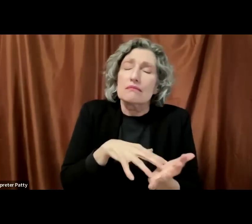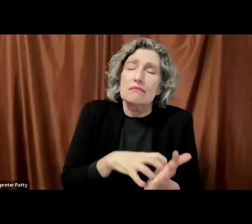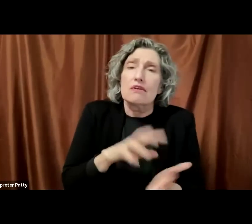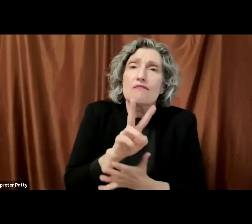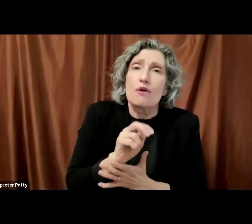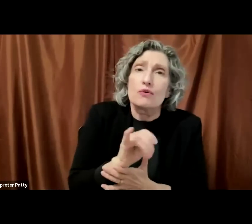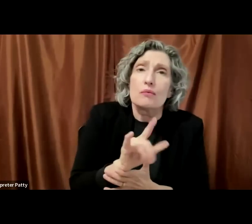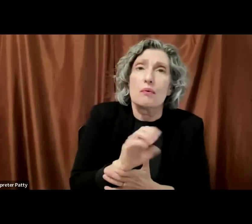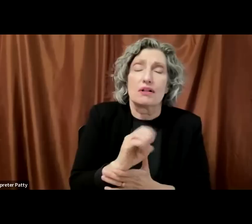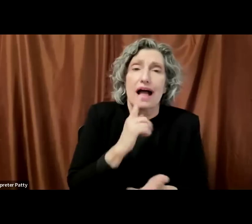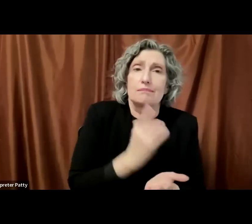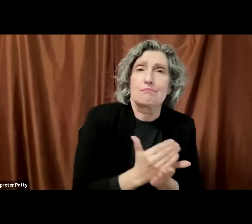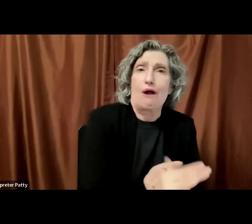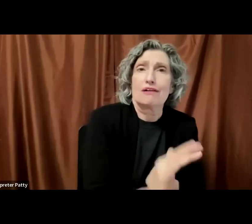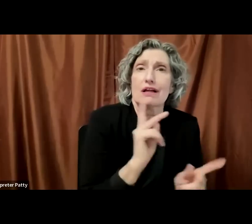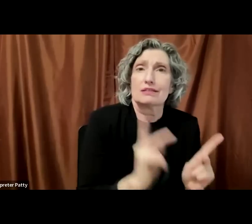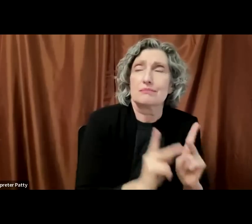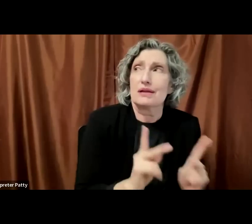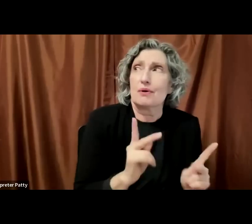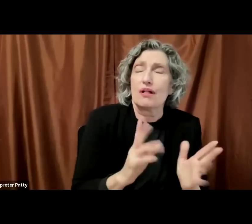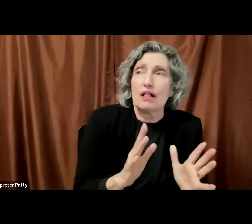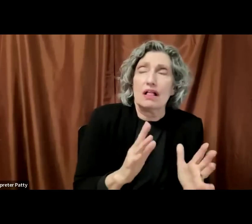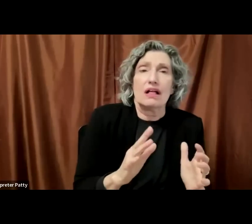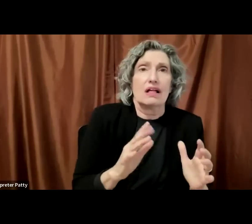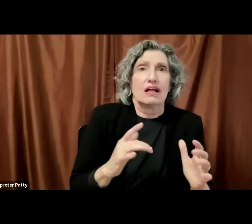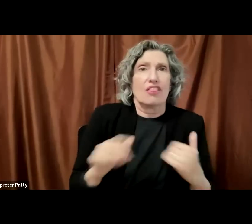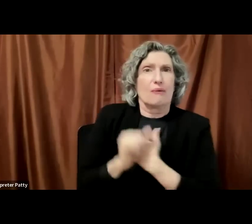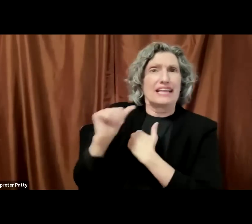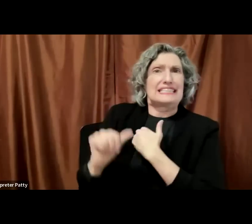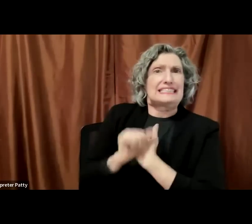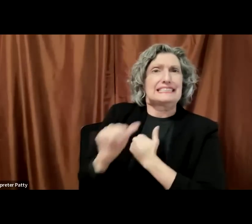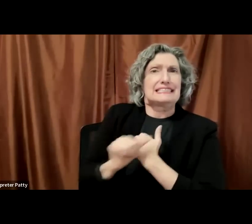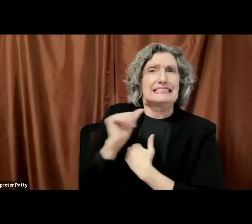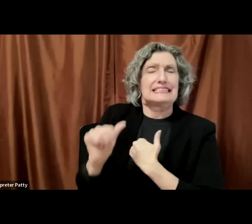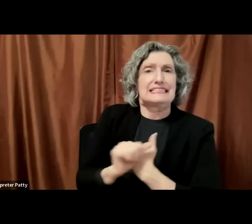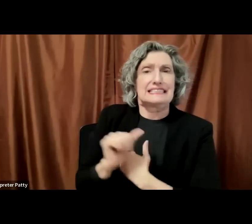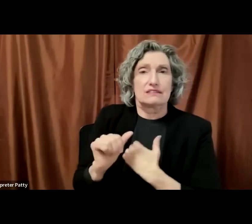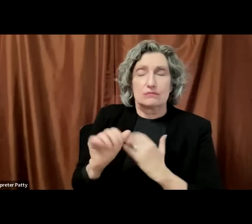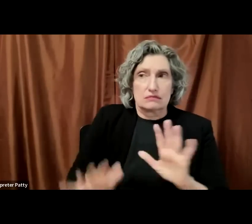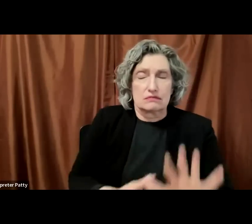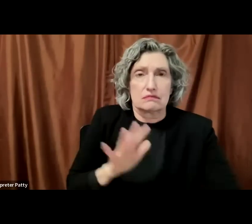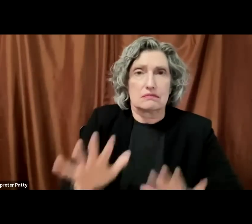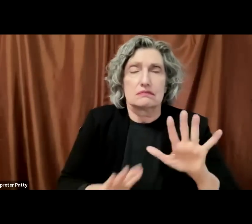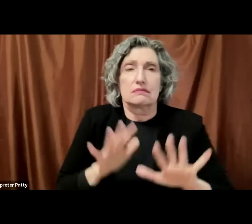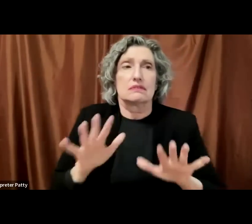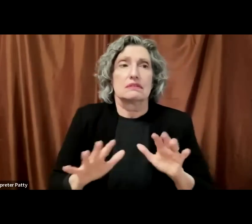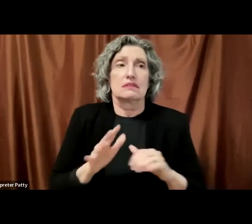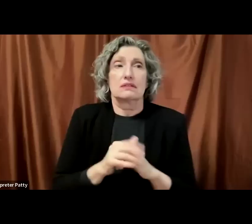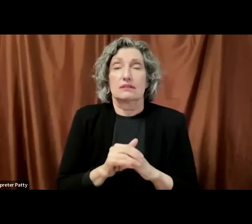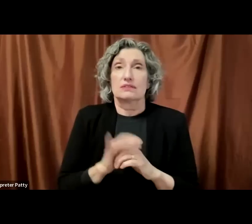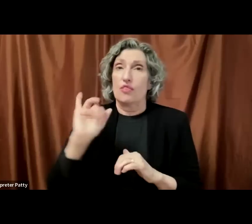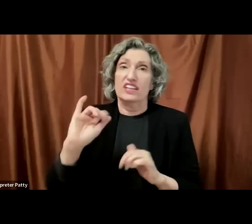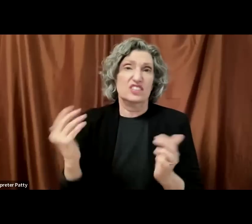harm people. So just as these threats to the nonprofit sector are new in their scope and their